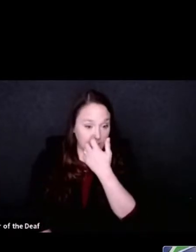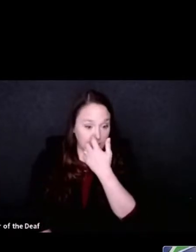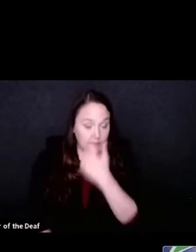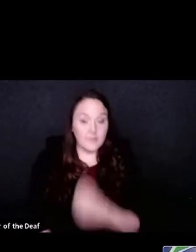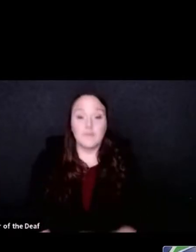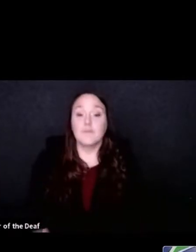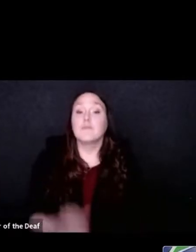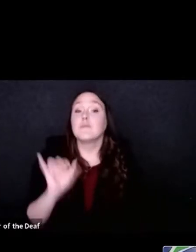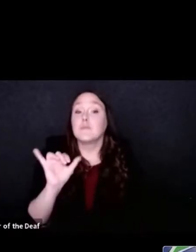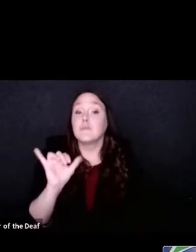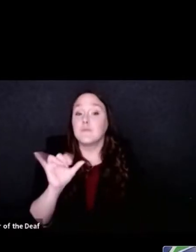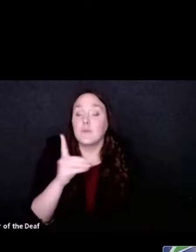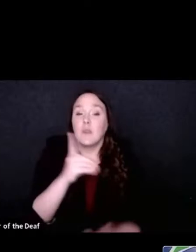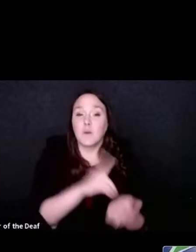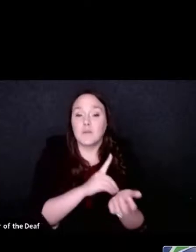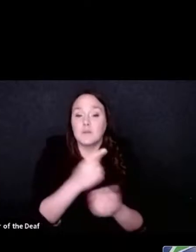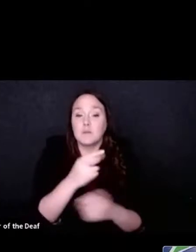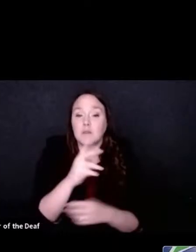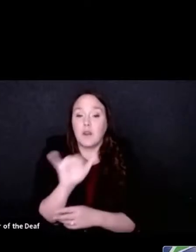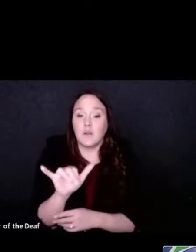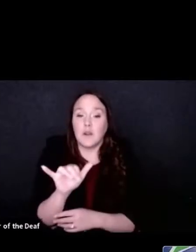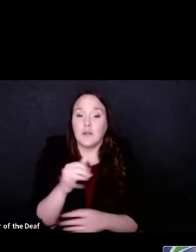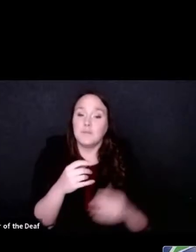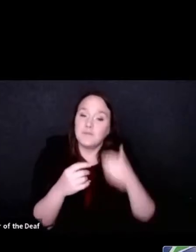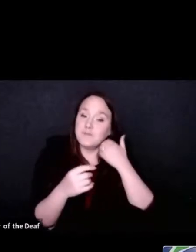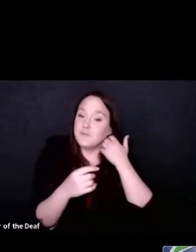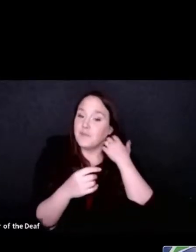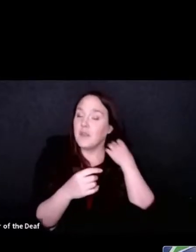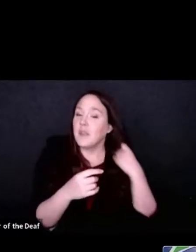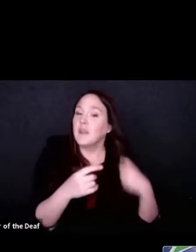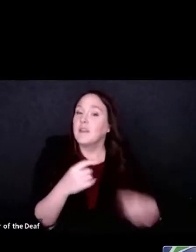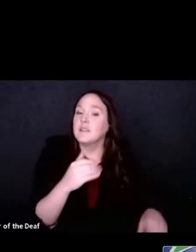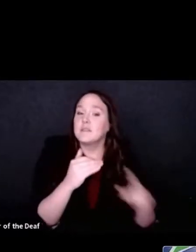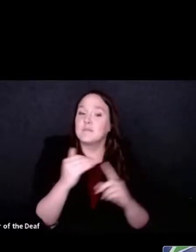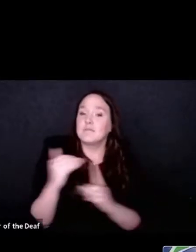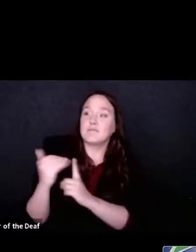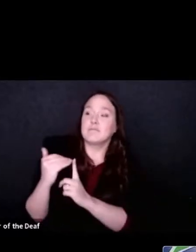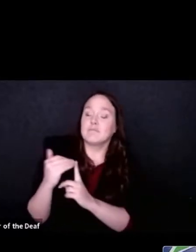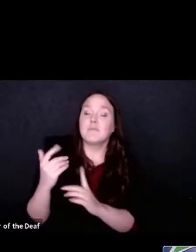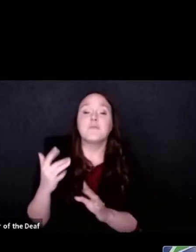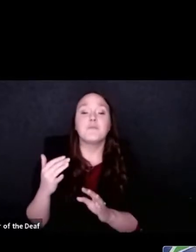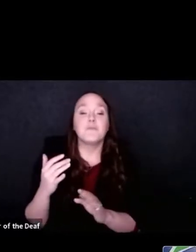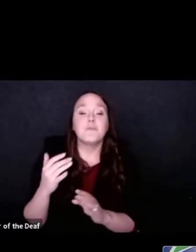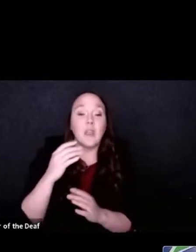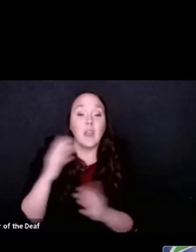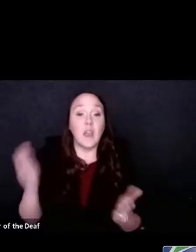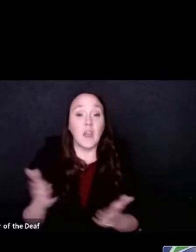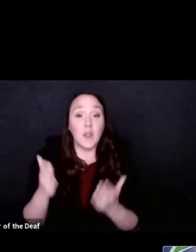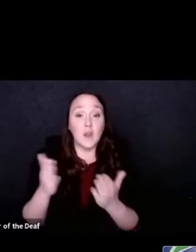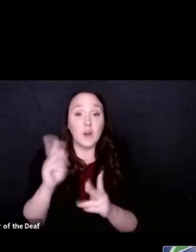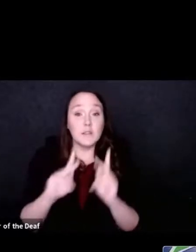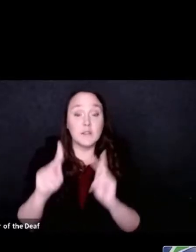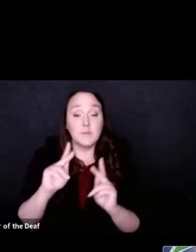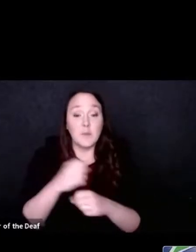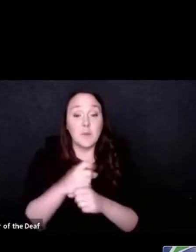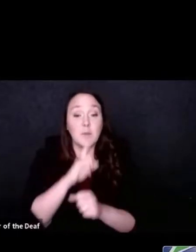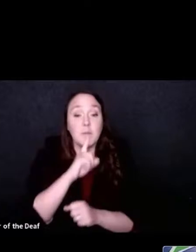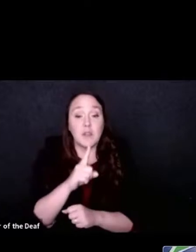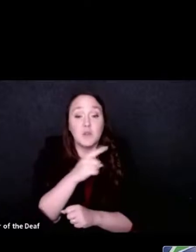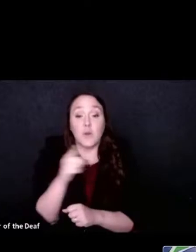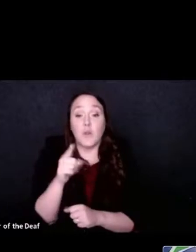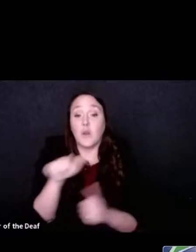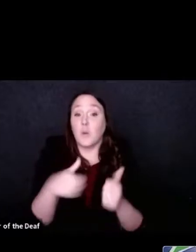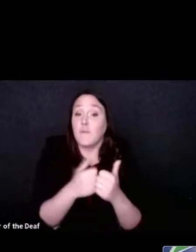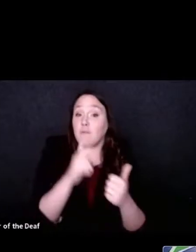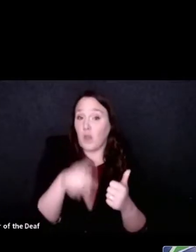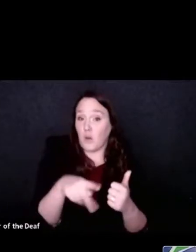Oh yeah, Dr. Gray, while he's making a good point, is encouraging folks to make sure you do follow up and you get your